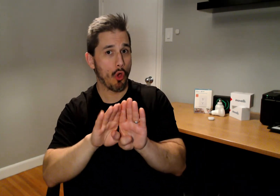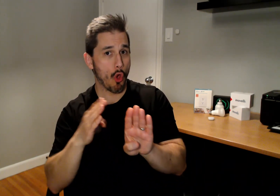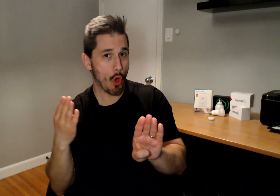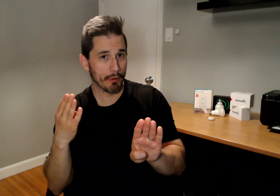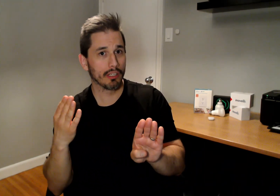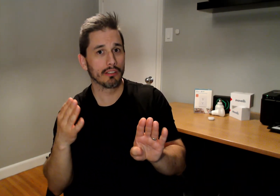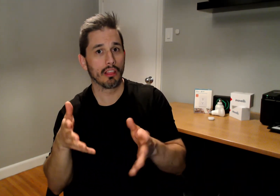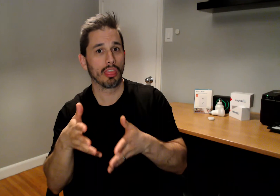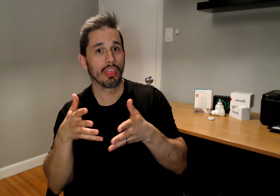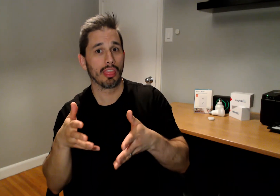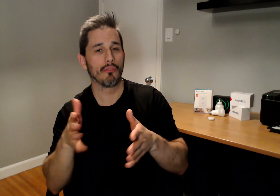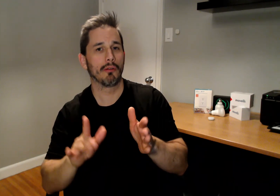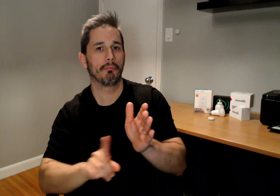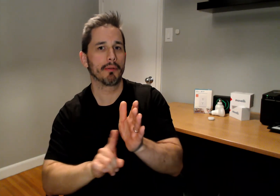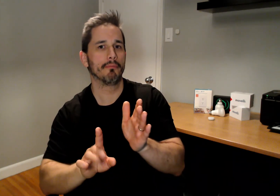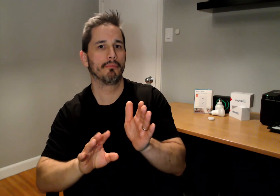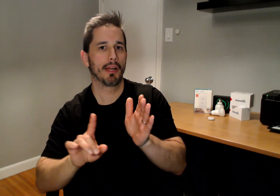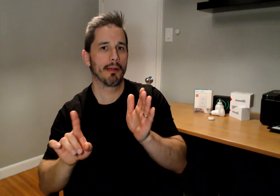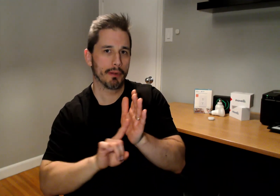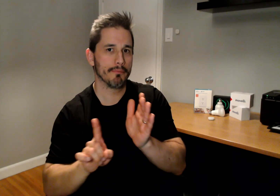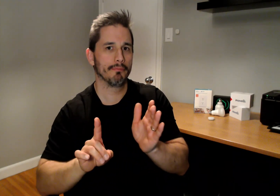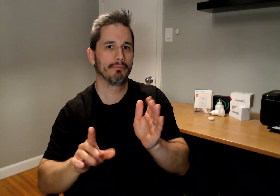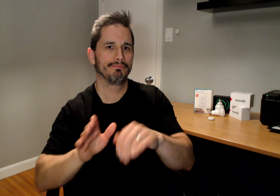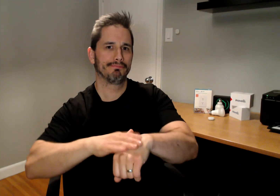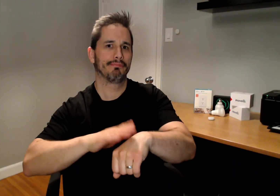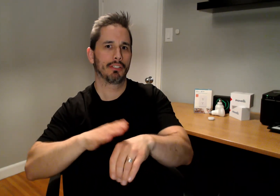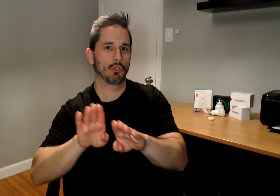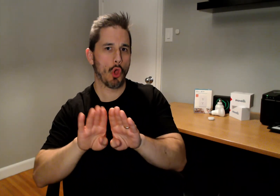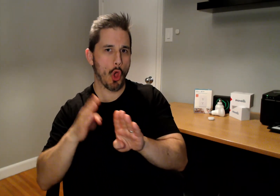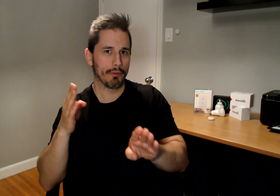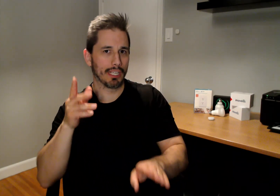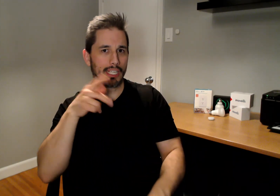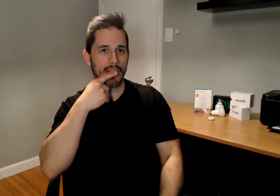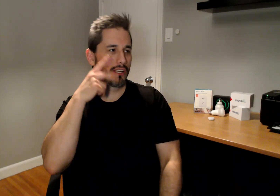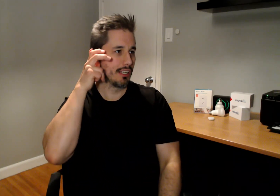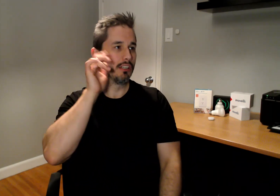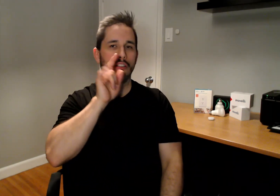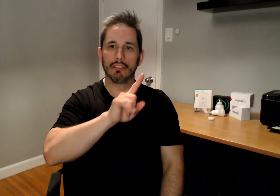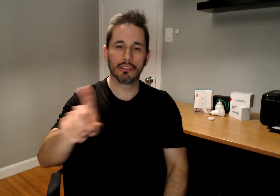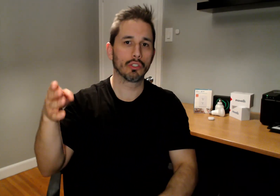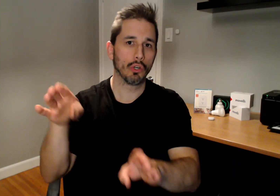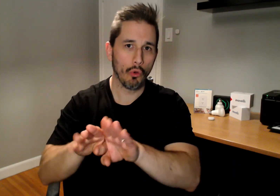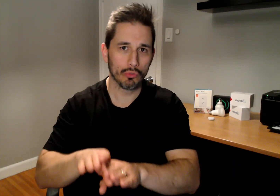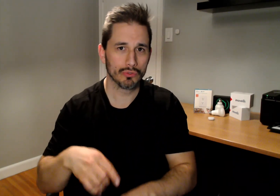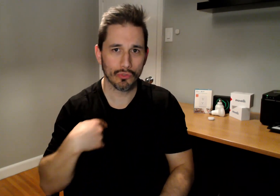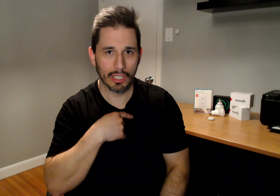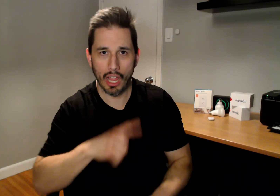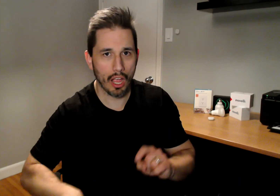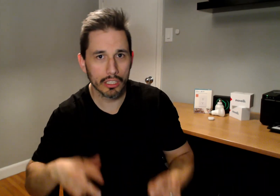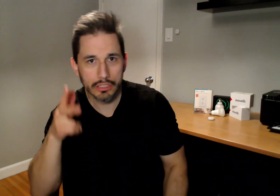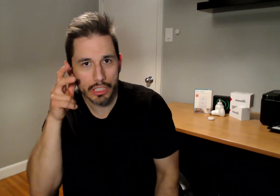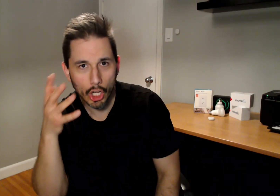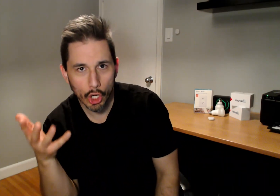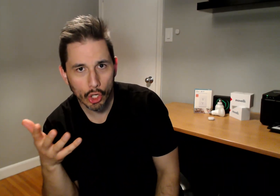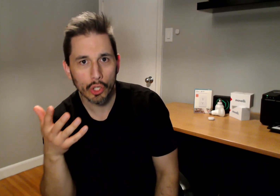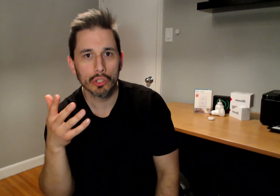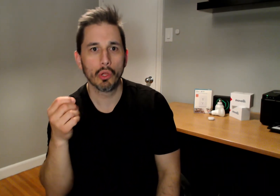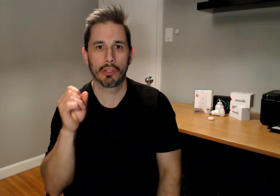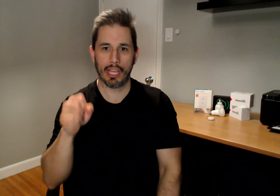In some homes, when a door is left open, there's a beep notifying someone that that door has been left open. But of course, for those of us who are